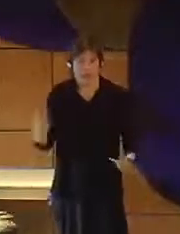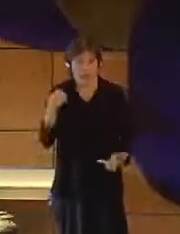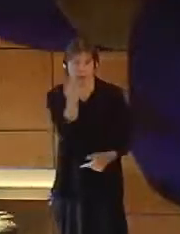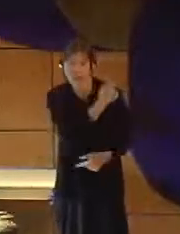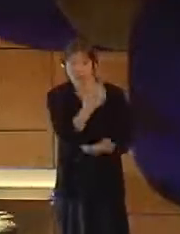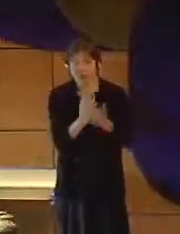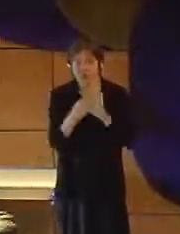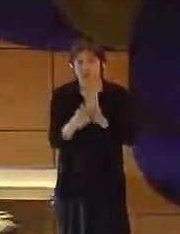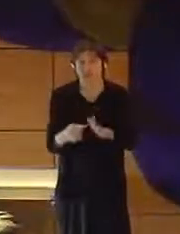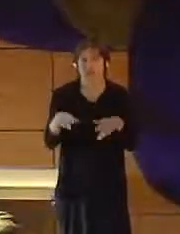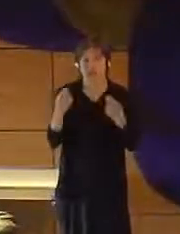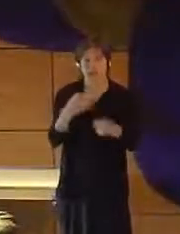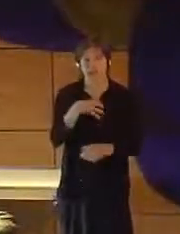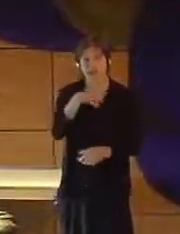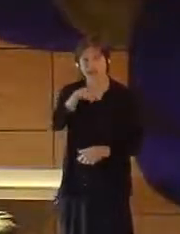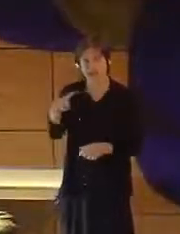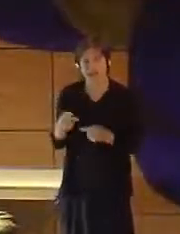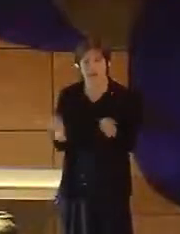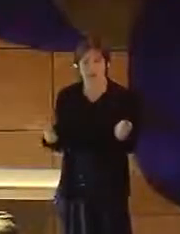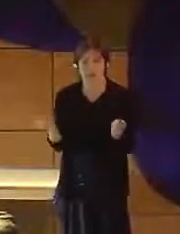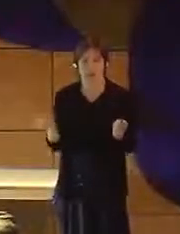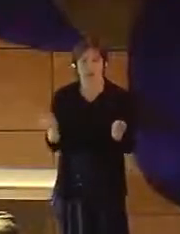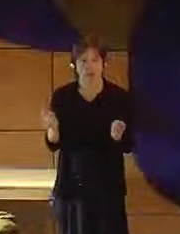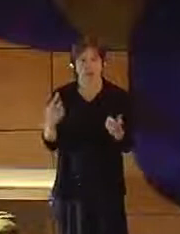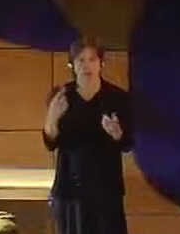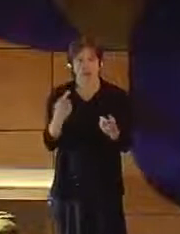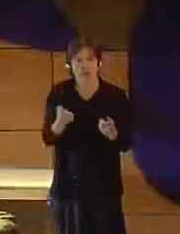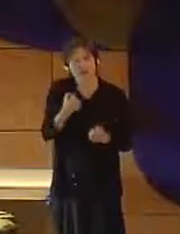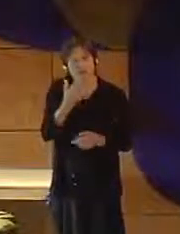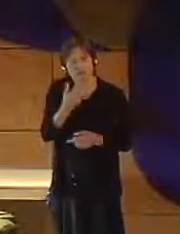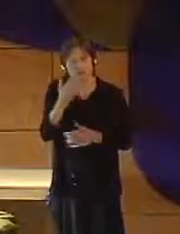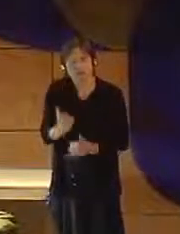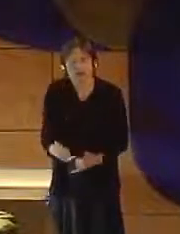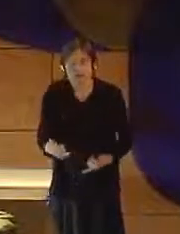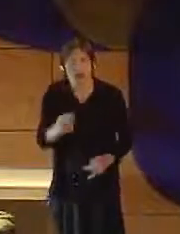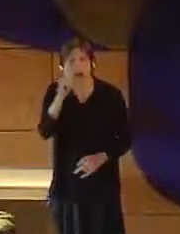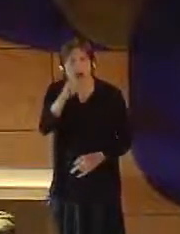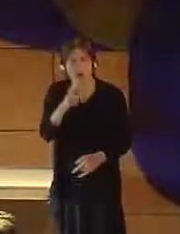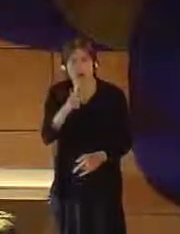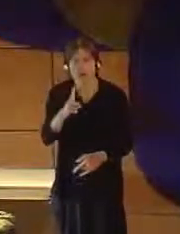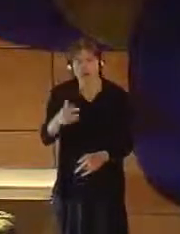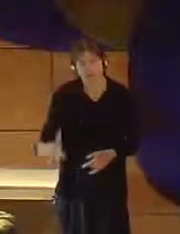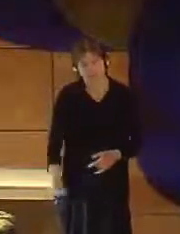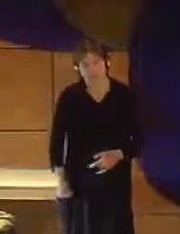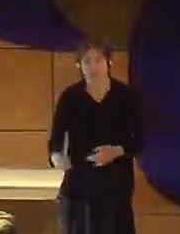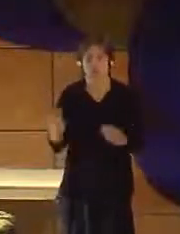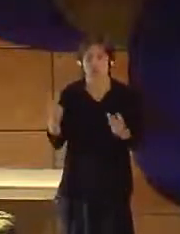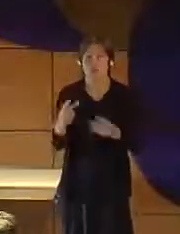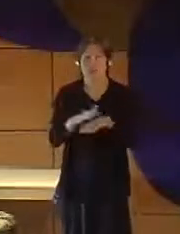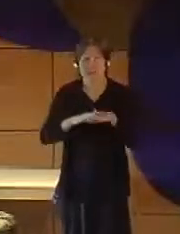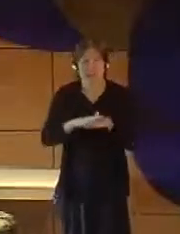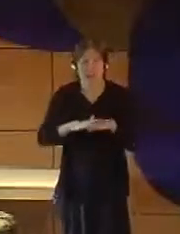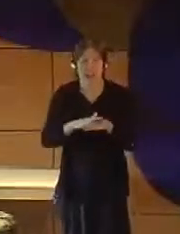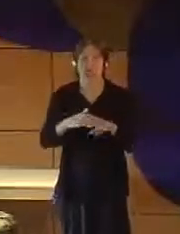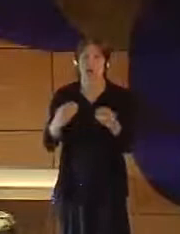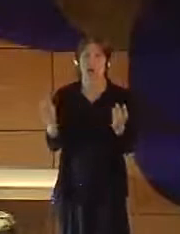oral testosterone, but I think probably of the injection and the gel and the capsule, it's